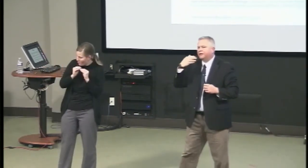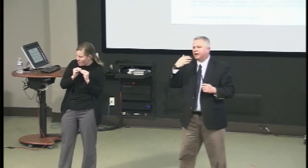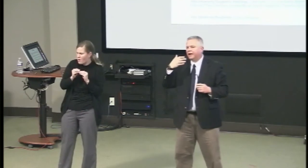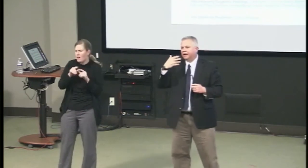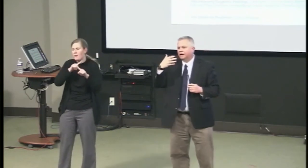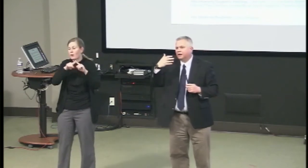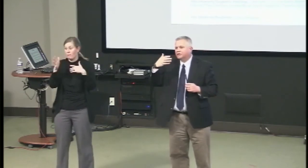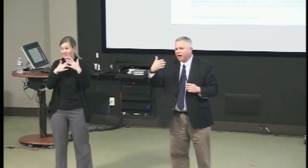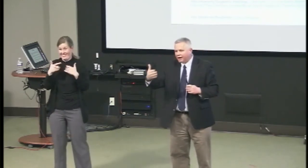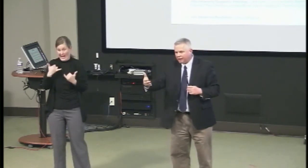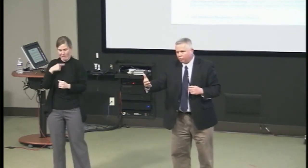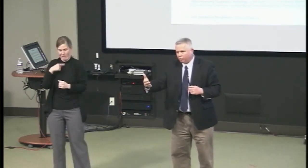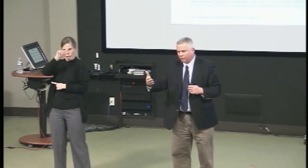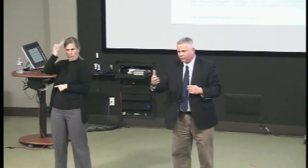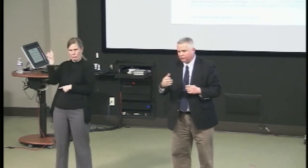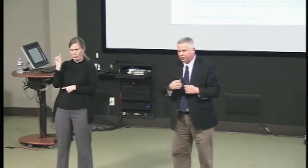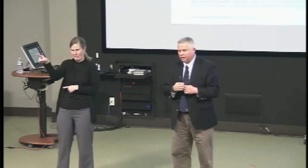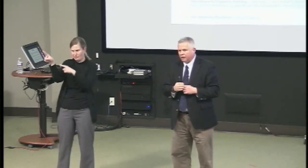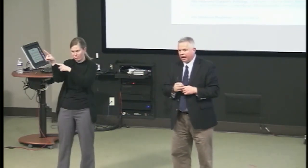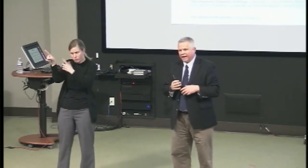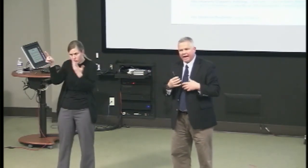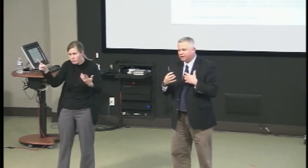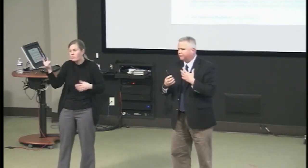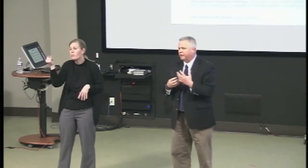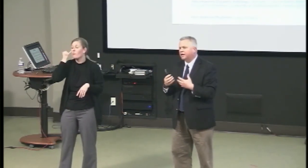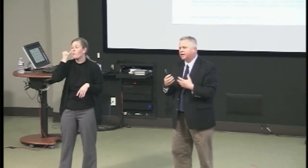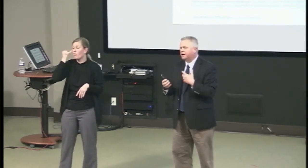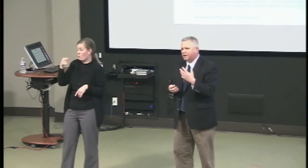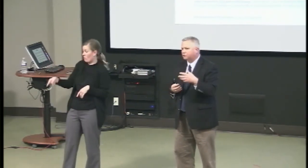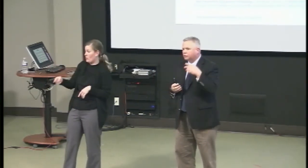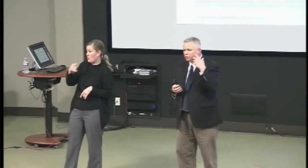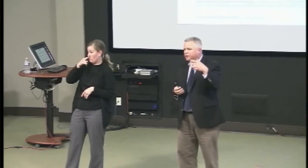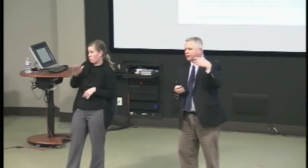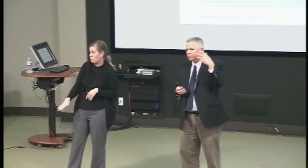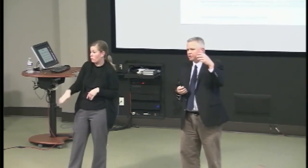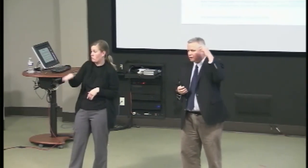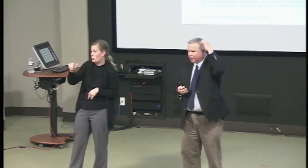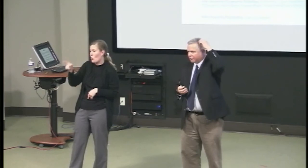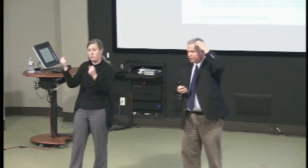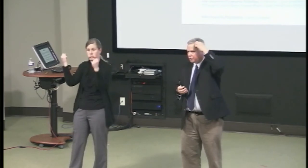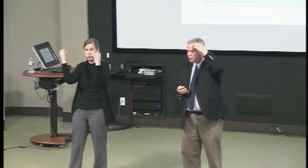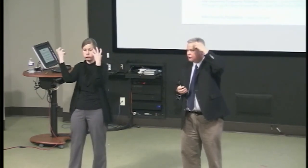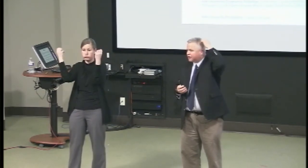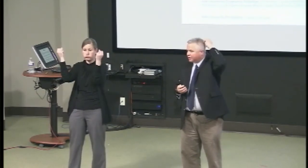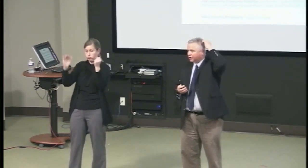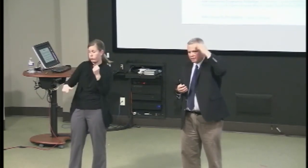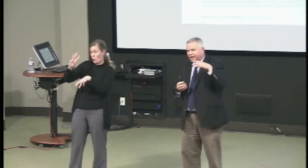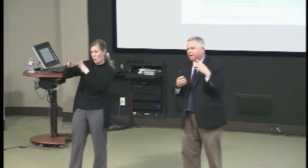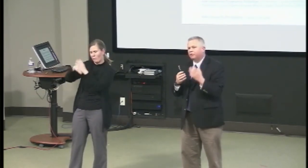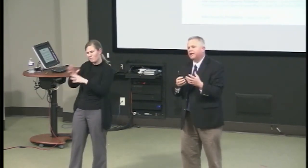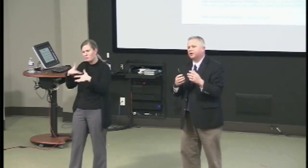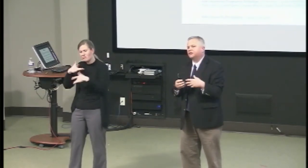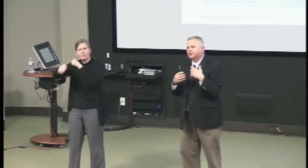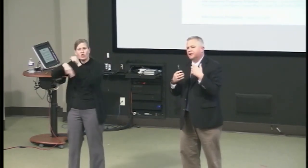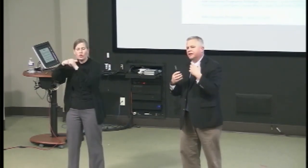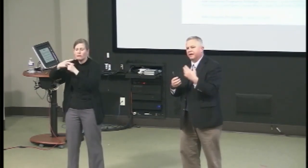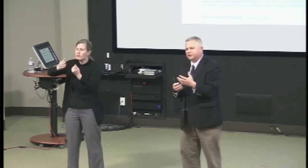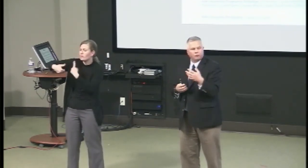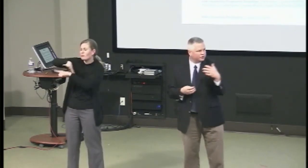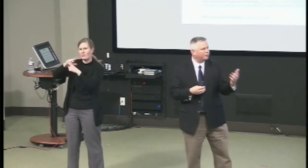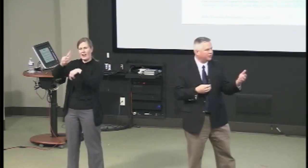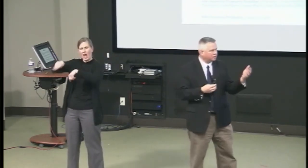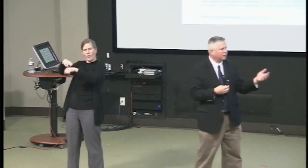grows up in a signing world and has very natural, good language development using the same brain